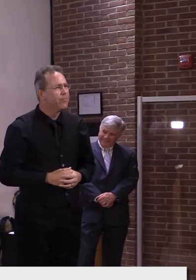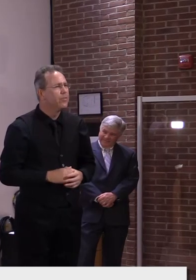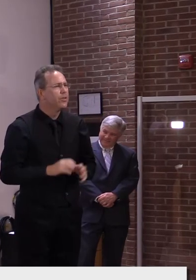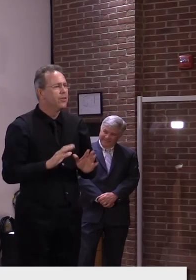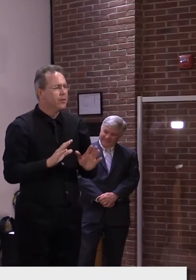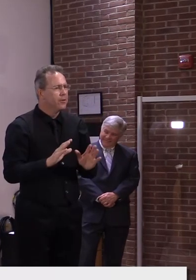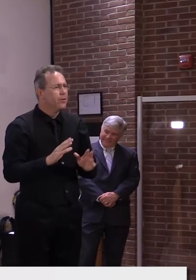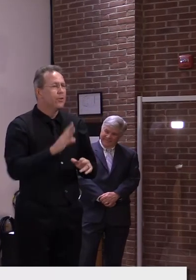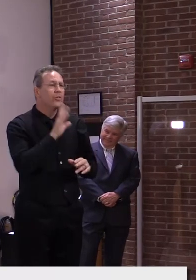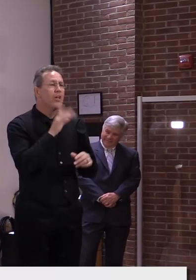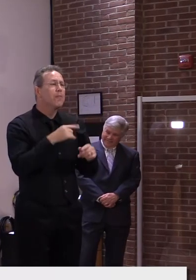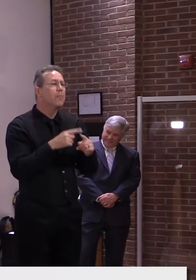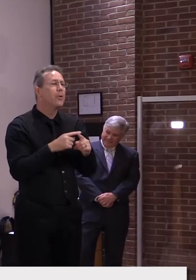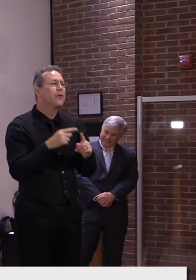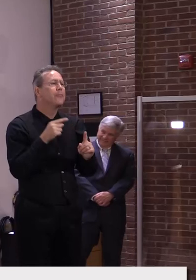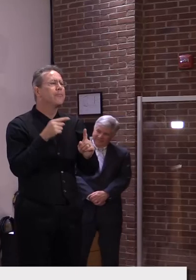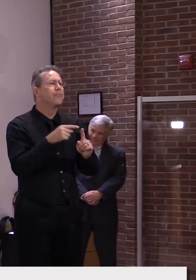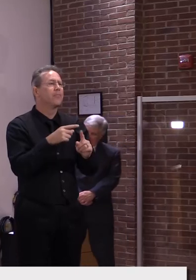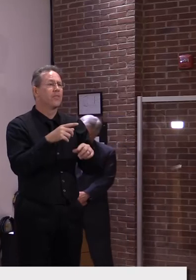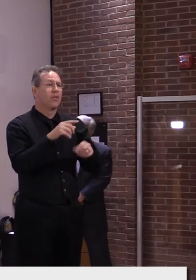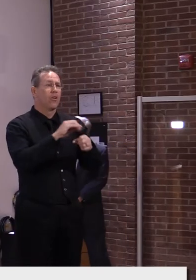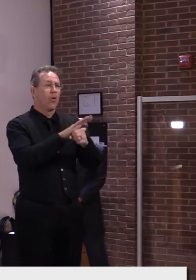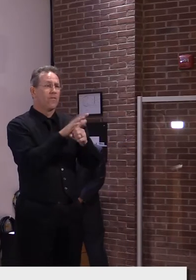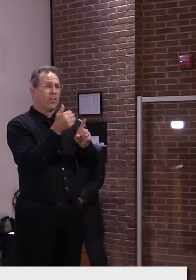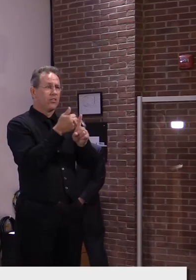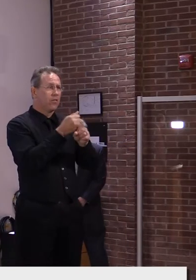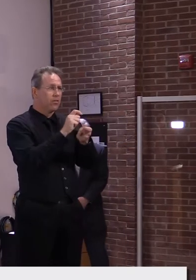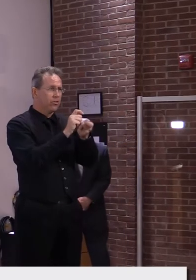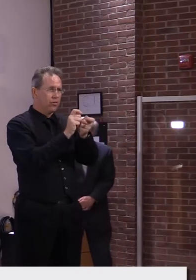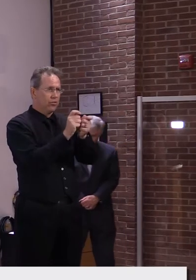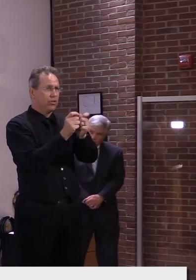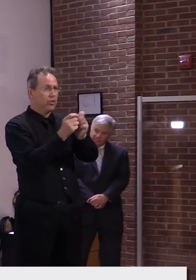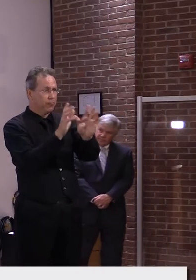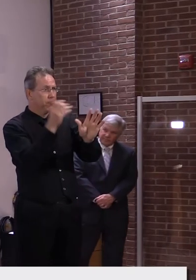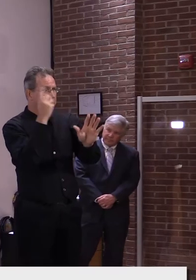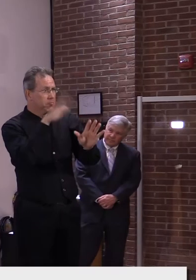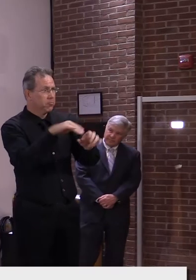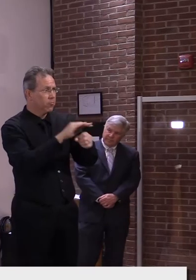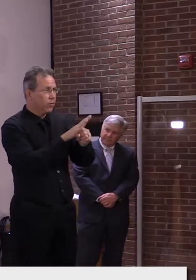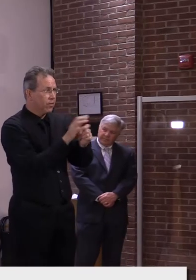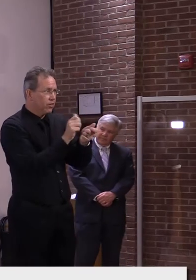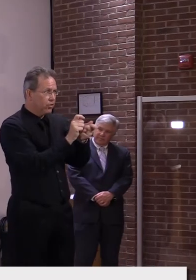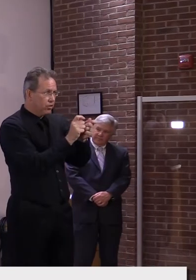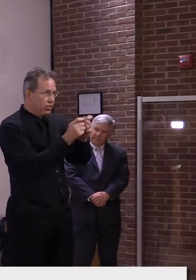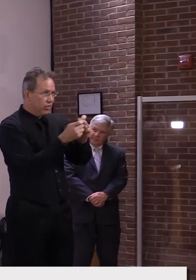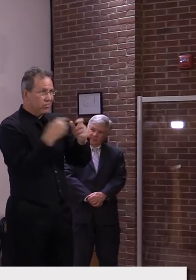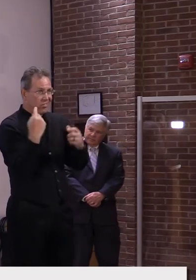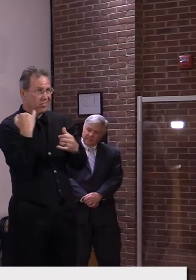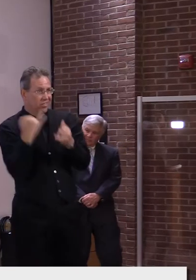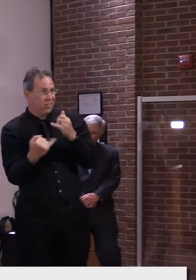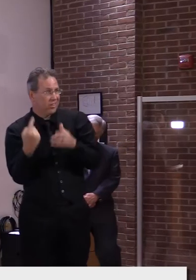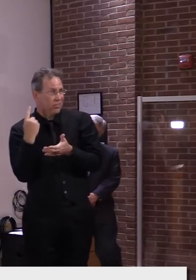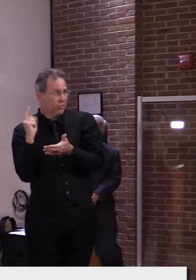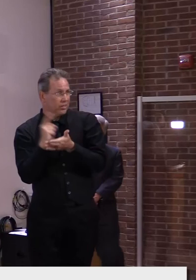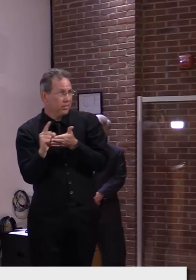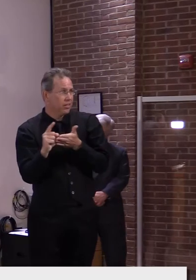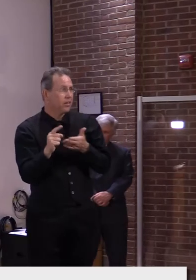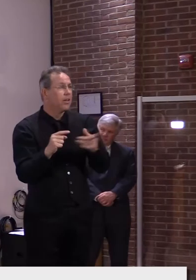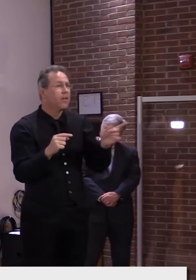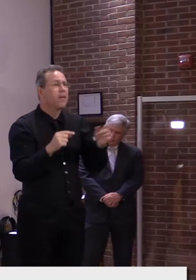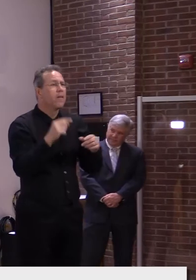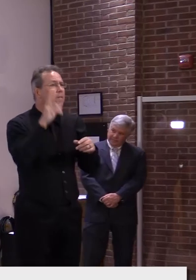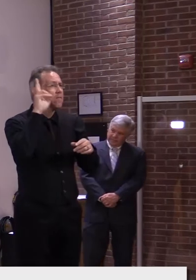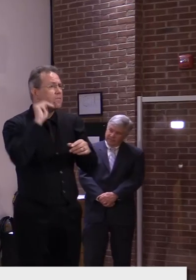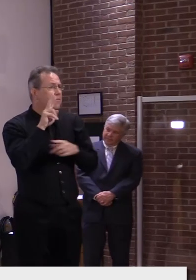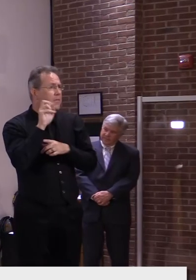Very recently, within the last week actually, Vietnam has reported a variant that they believe may be